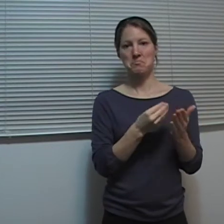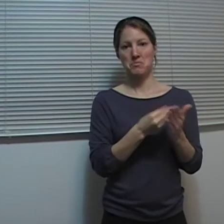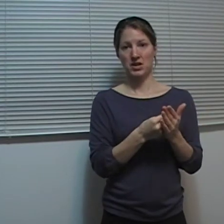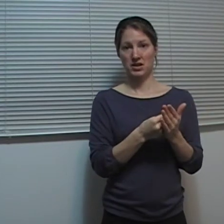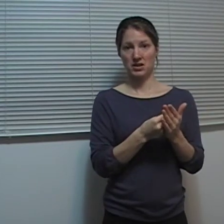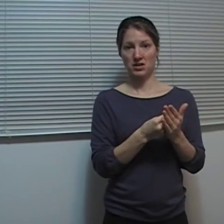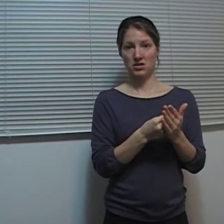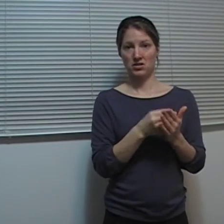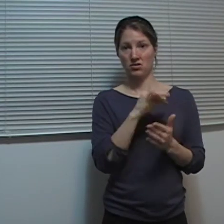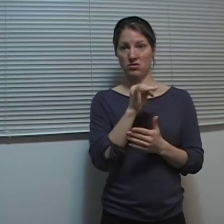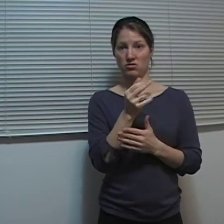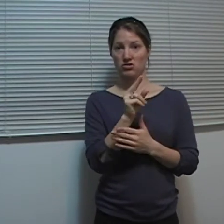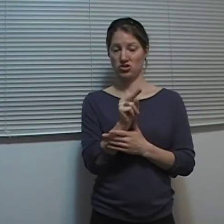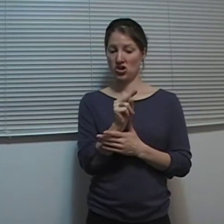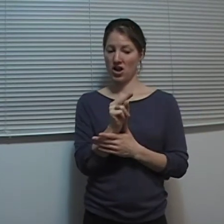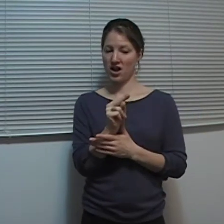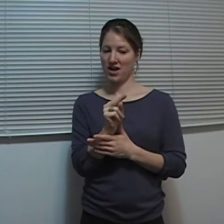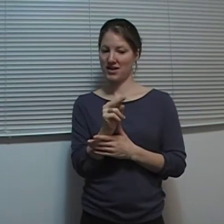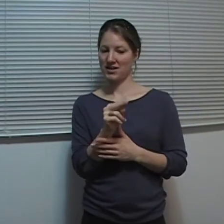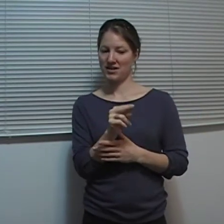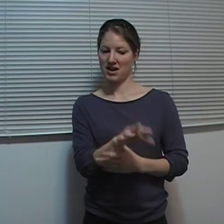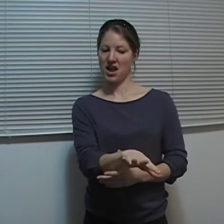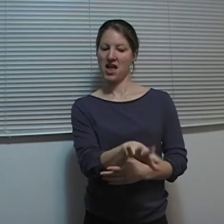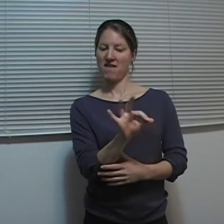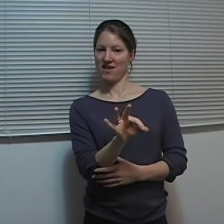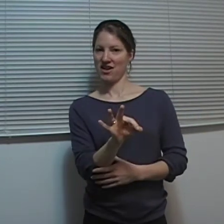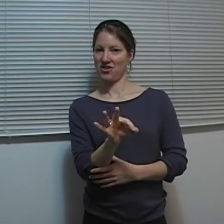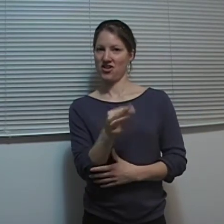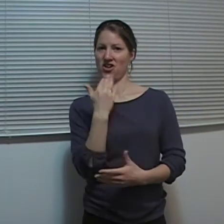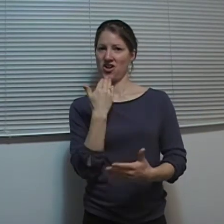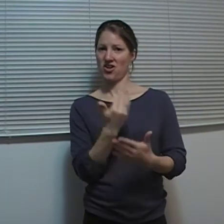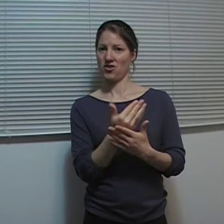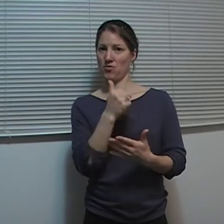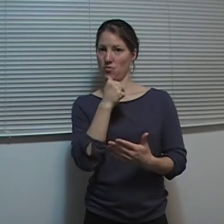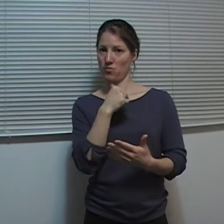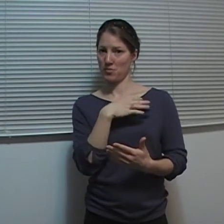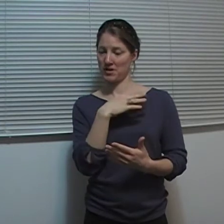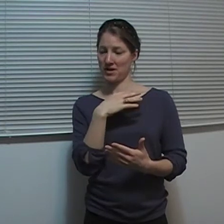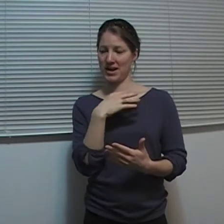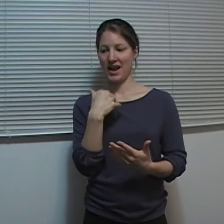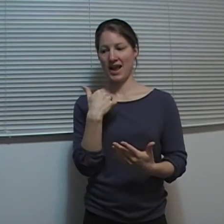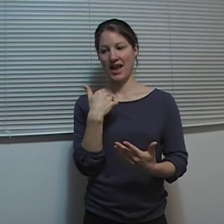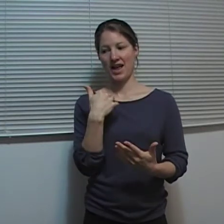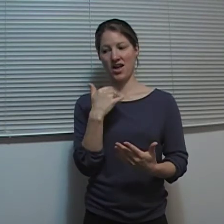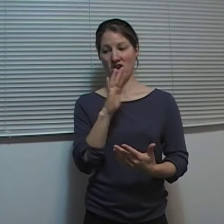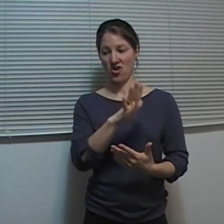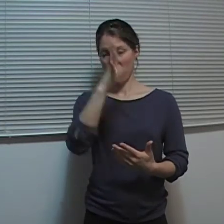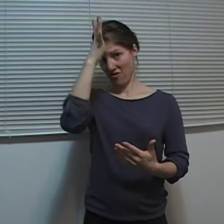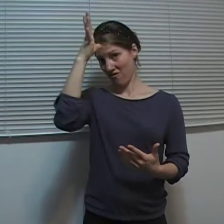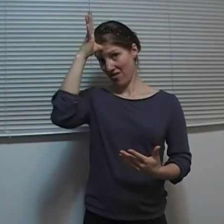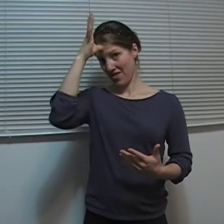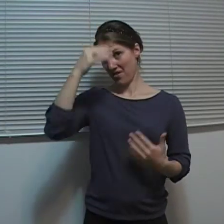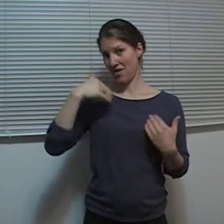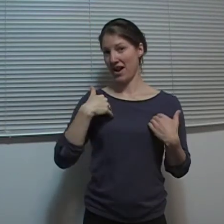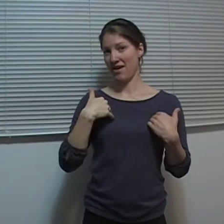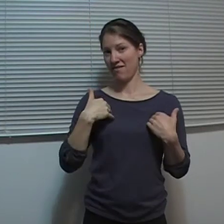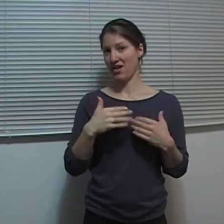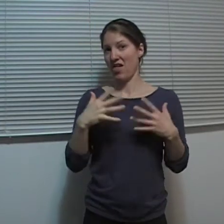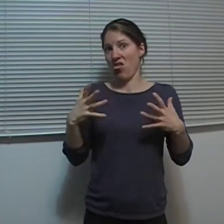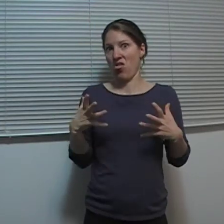very industrious man making money on his own, he was wise enough to marry a woman, strong, healthy, the